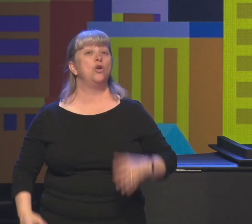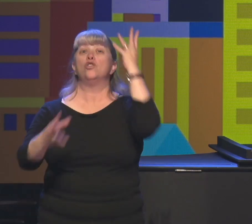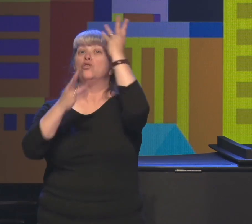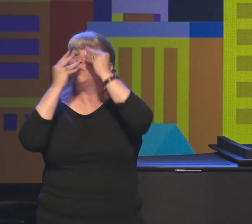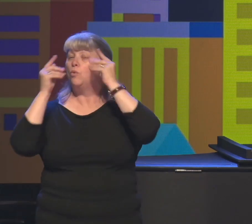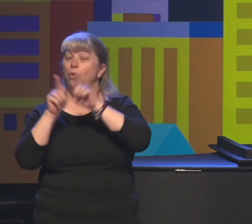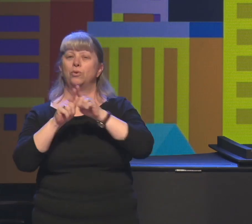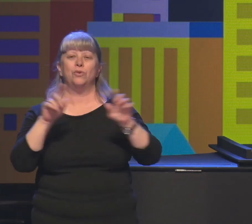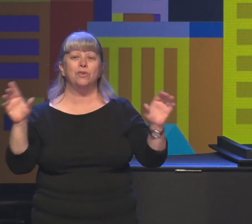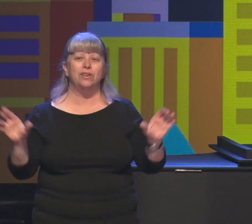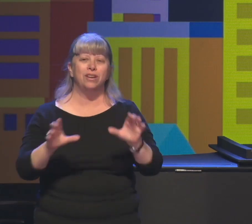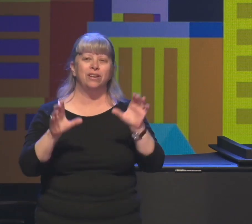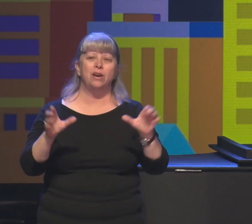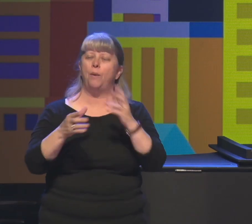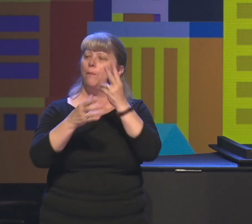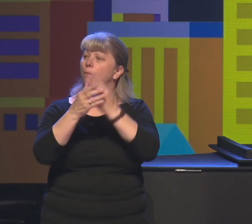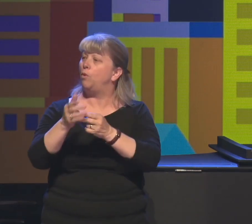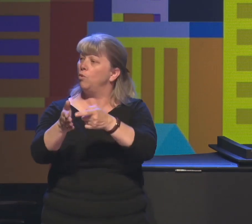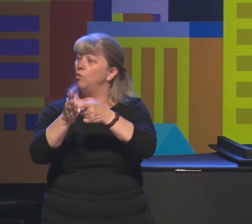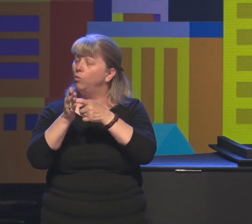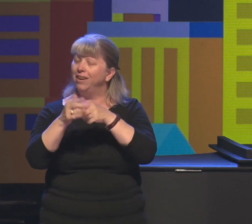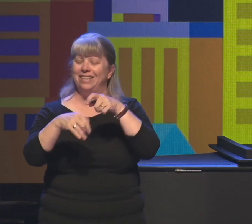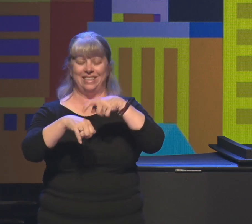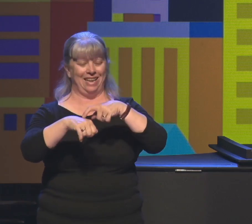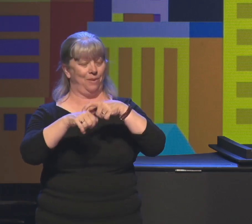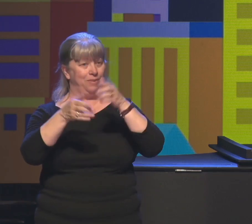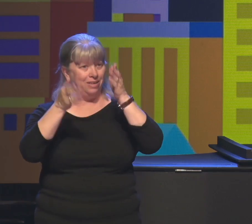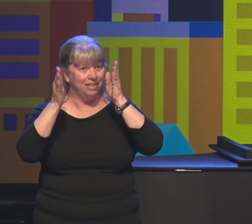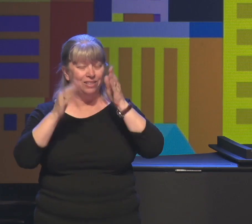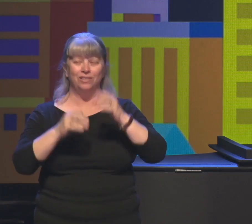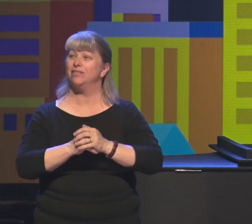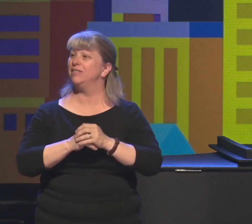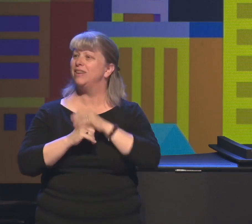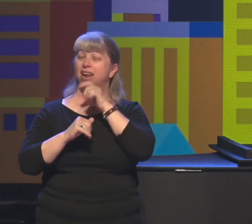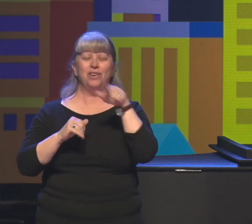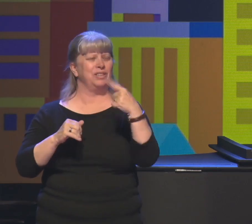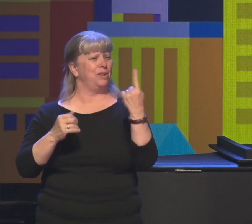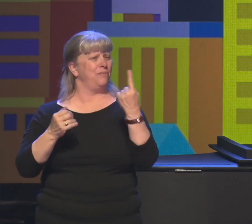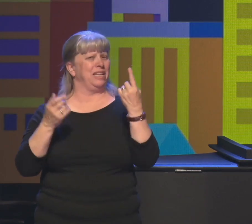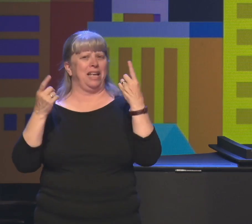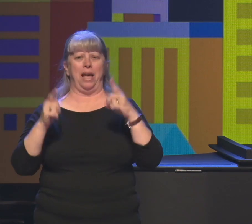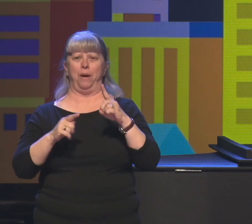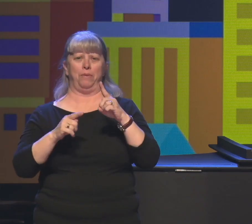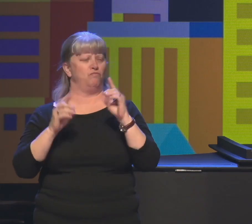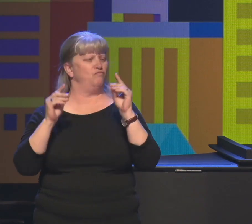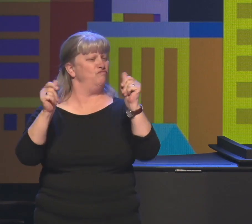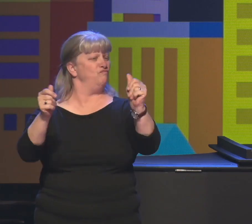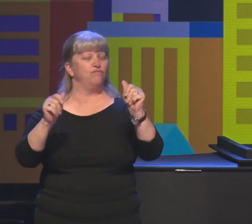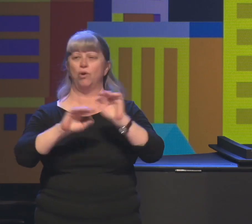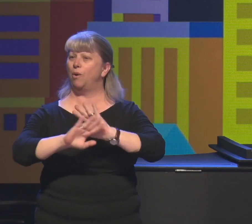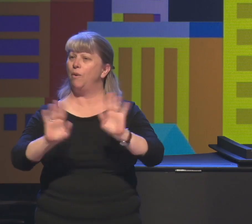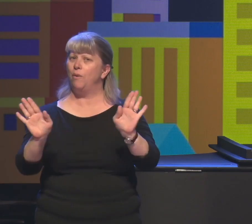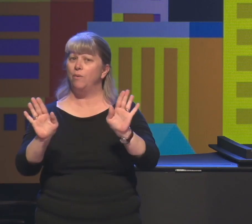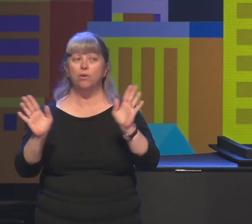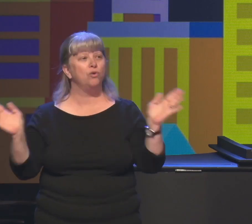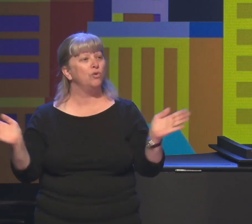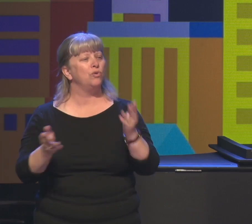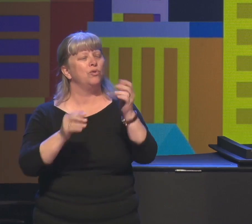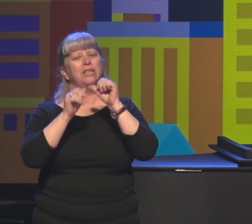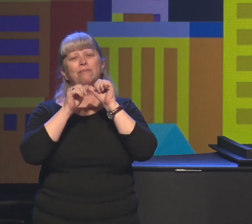Contemplation and action both require time and attention. It's not just something that happens overnight. So I want to encourage you,